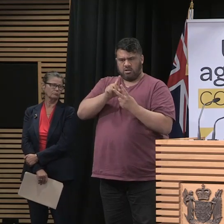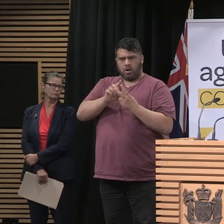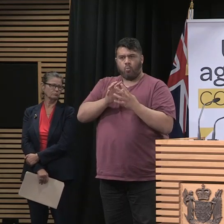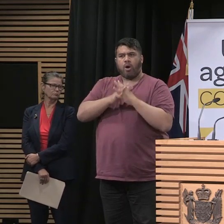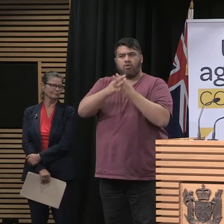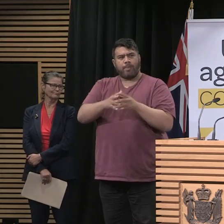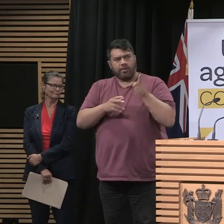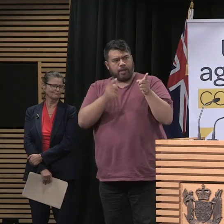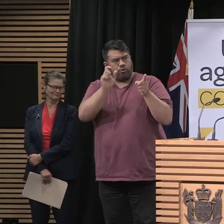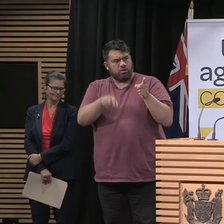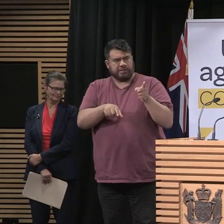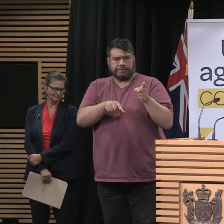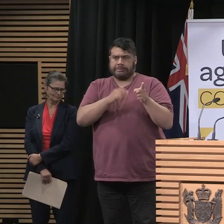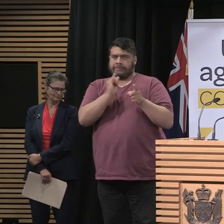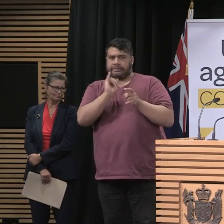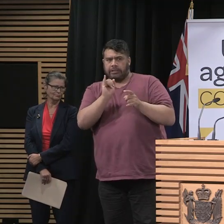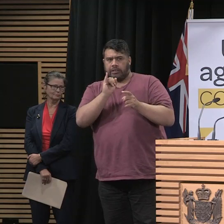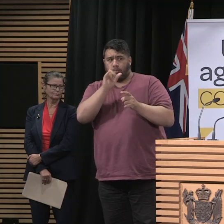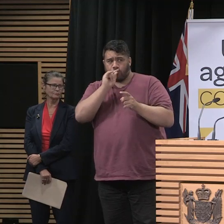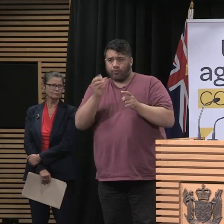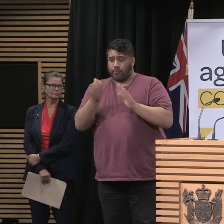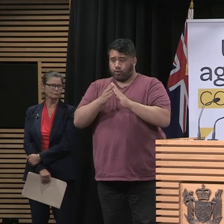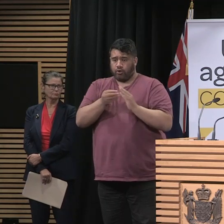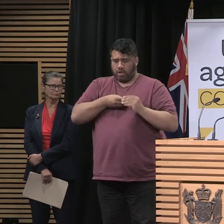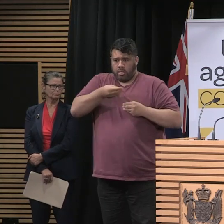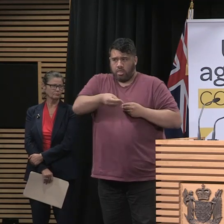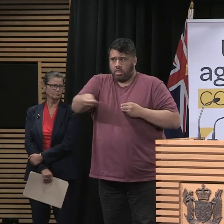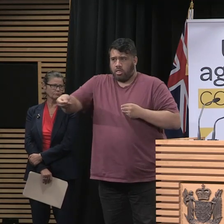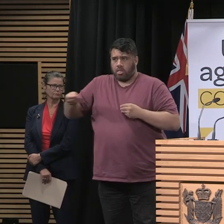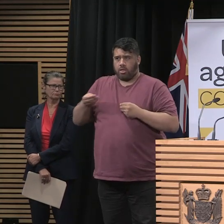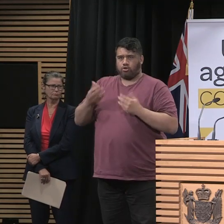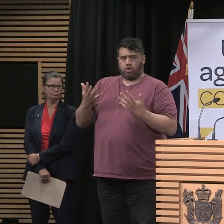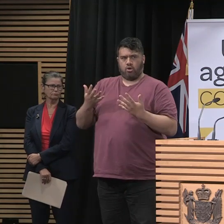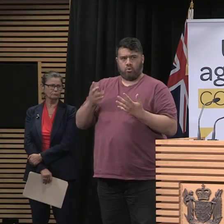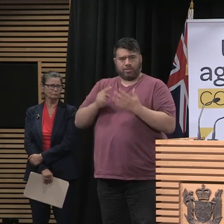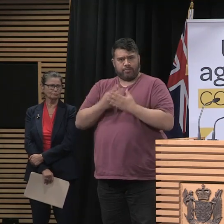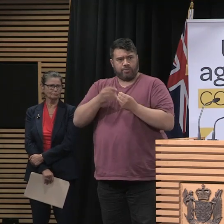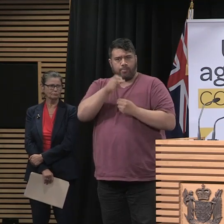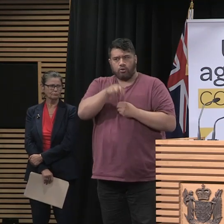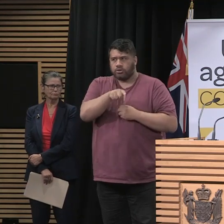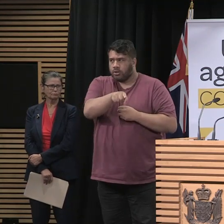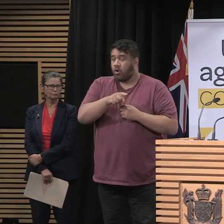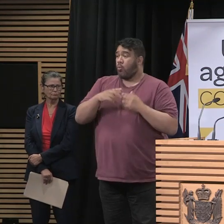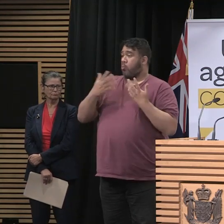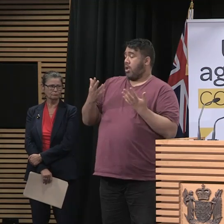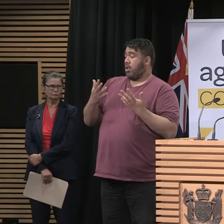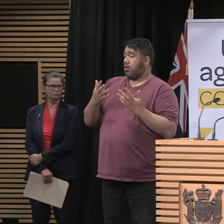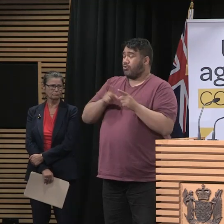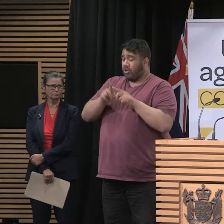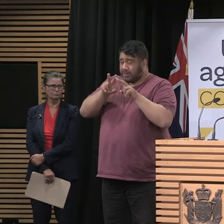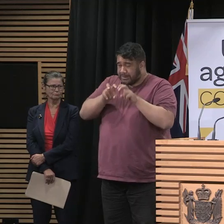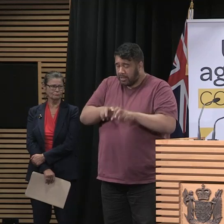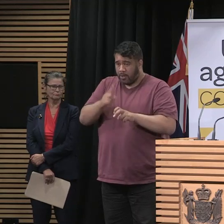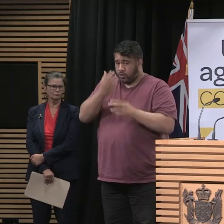do think there is community spread, or we can't identify the source of the infection, then there is a lot of work that goes